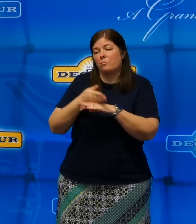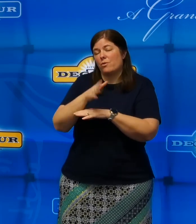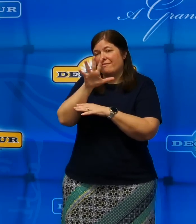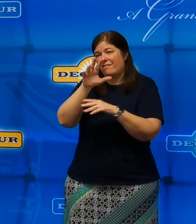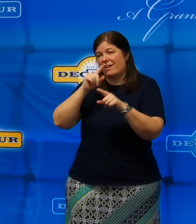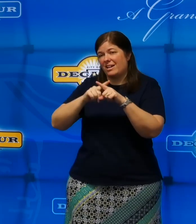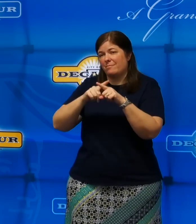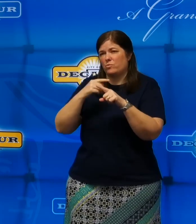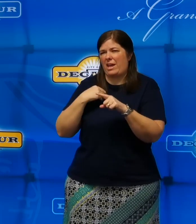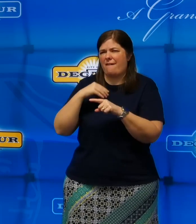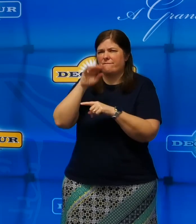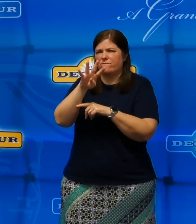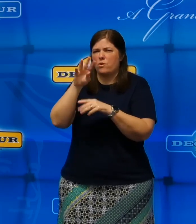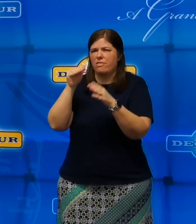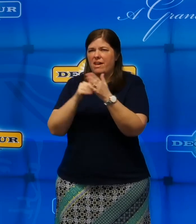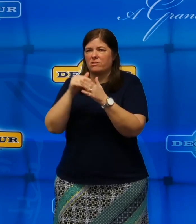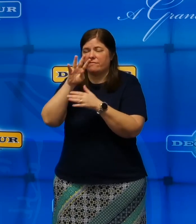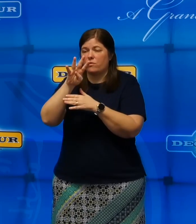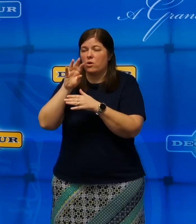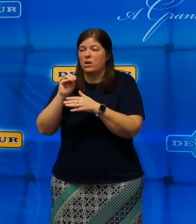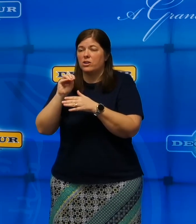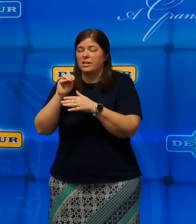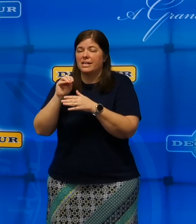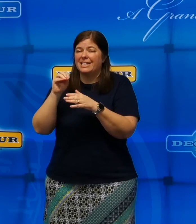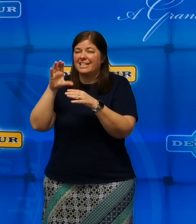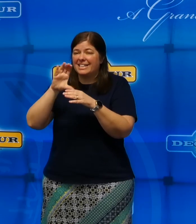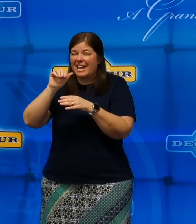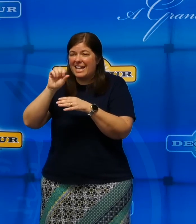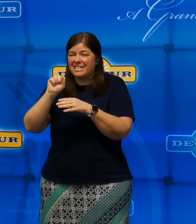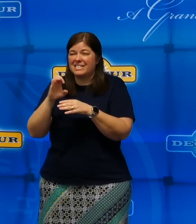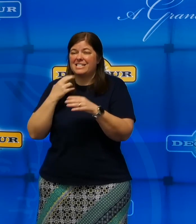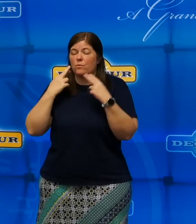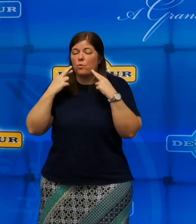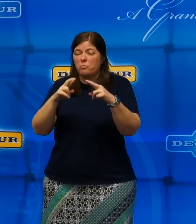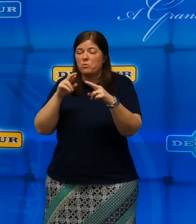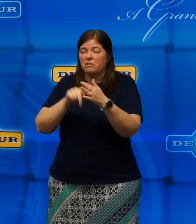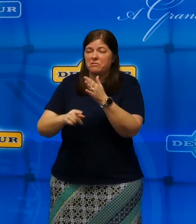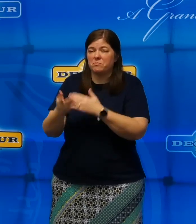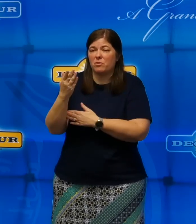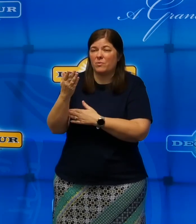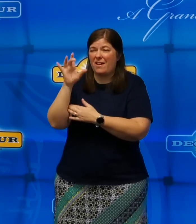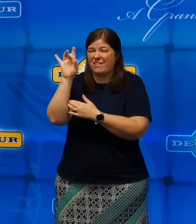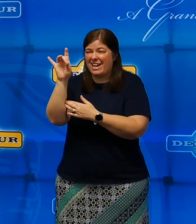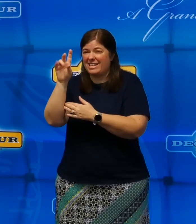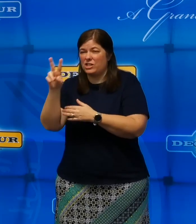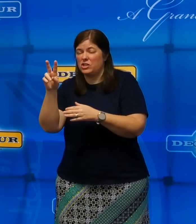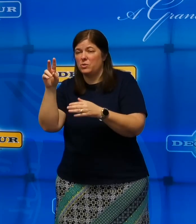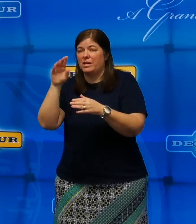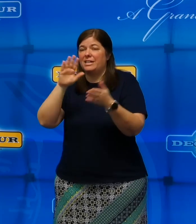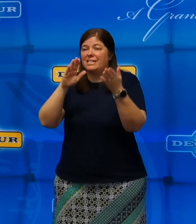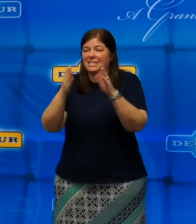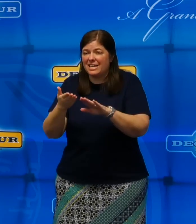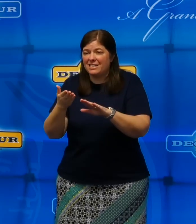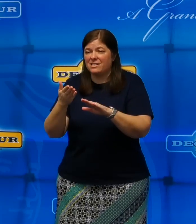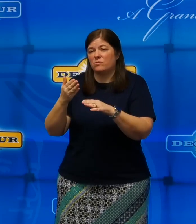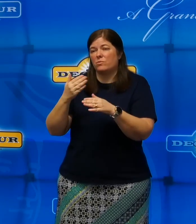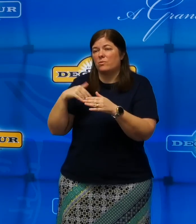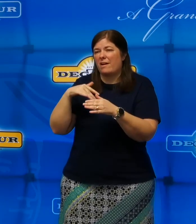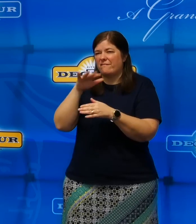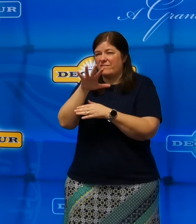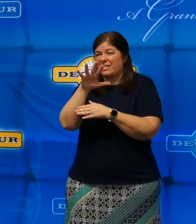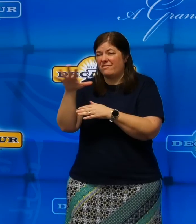have 4,404 cases that were reported this morning. We have 82 deaths with another 55 that are under